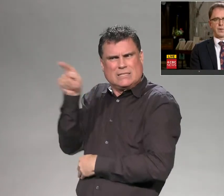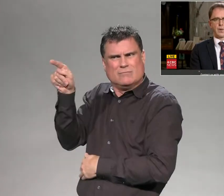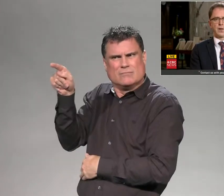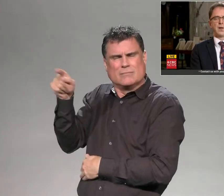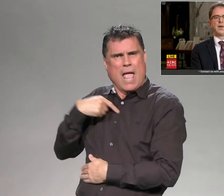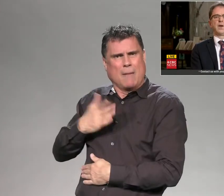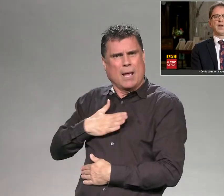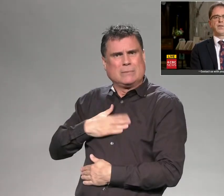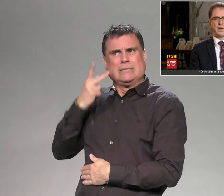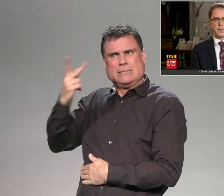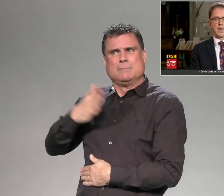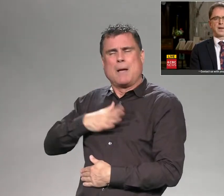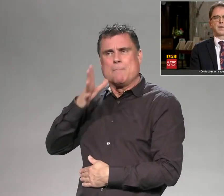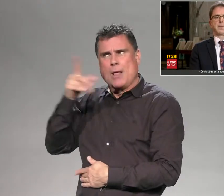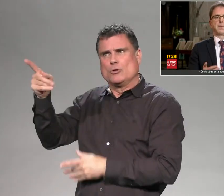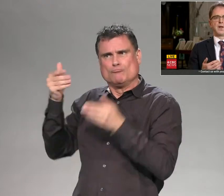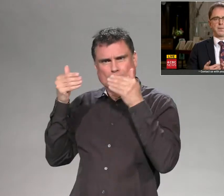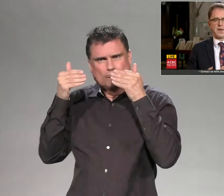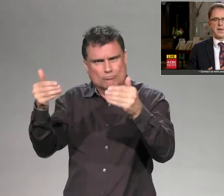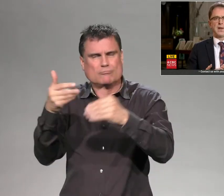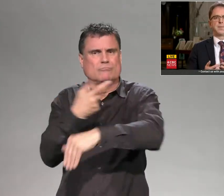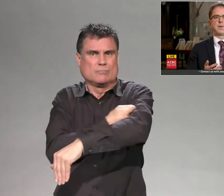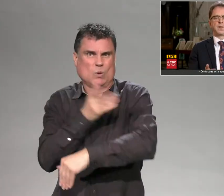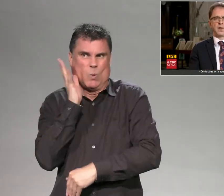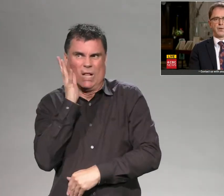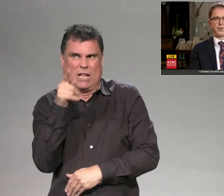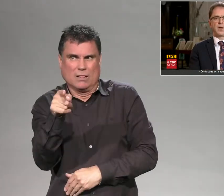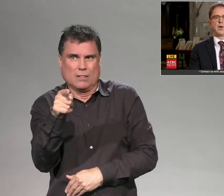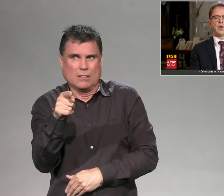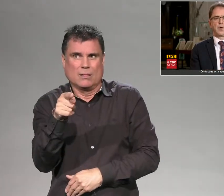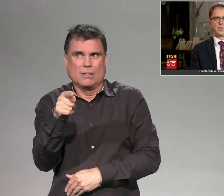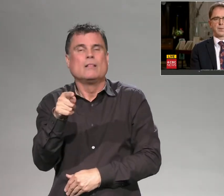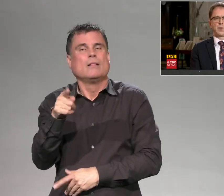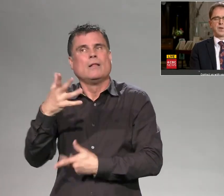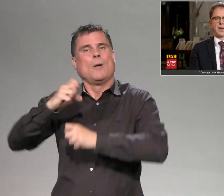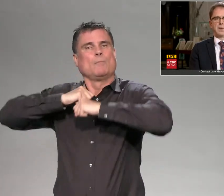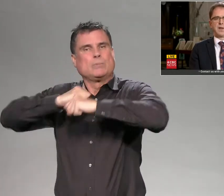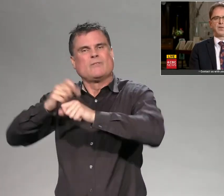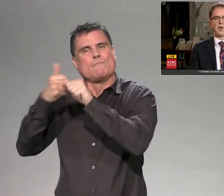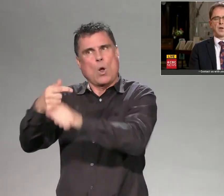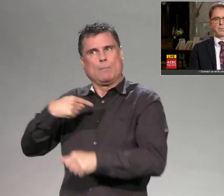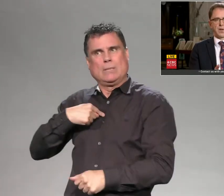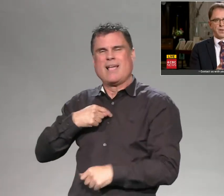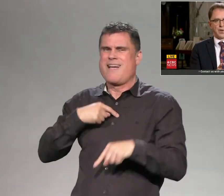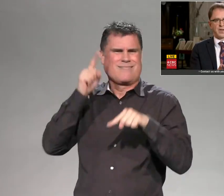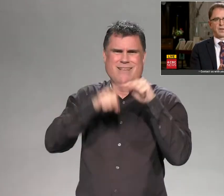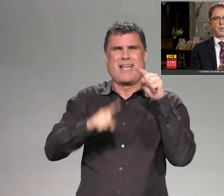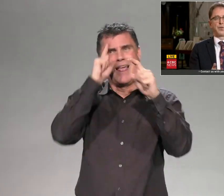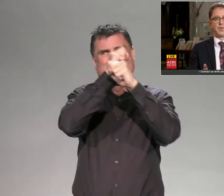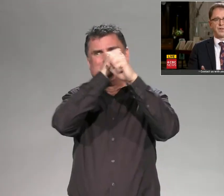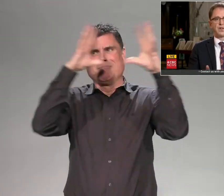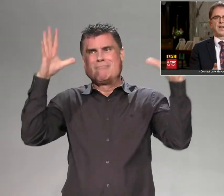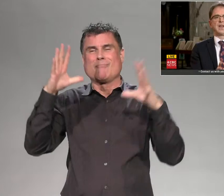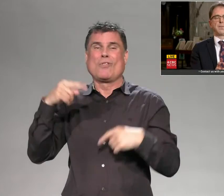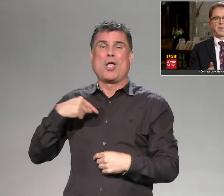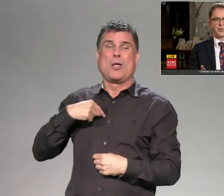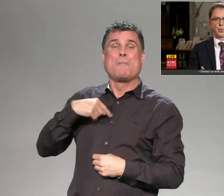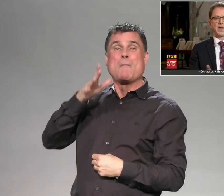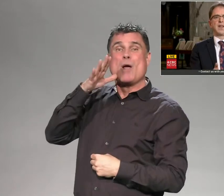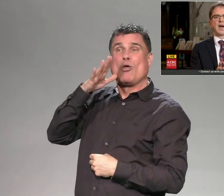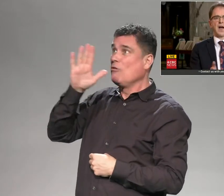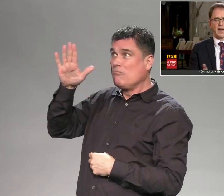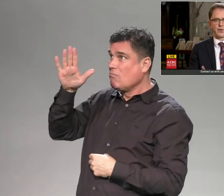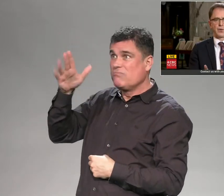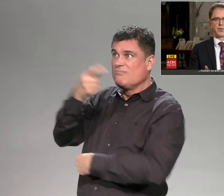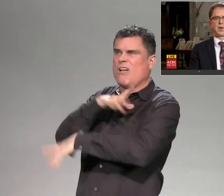on everyone. There is an impact on people like me and people like your son who have type 1 diabetes. But we think the most efficient and the best